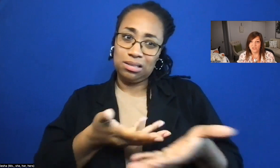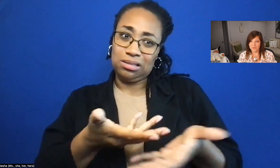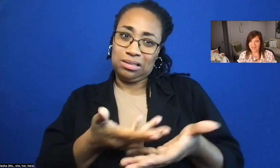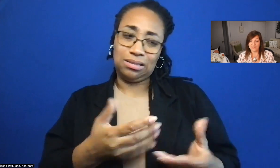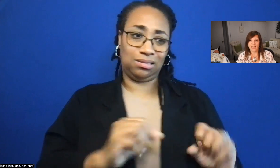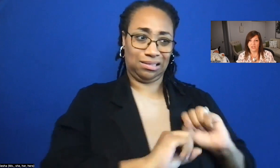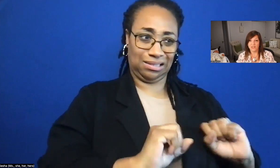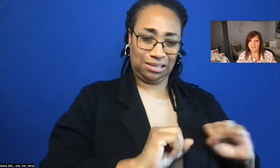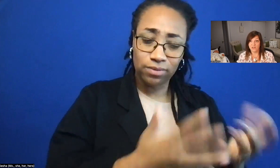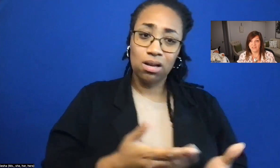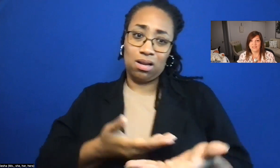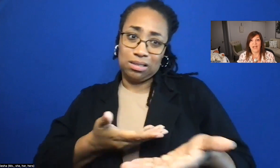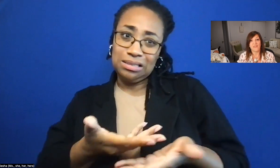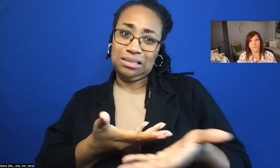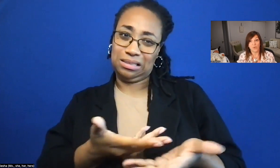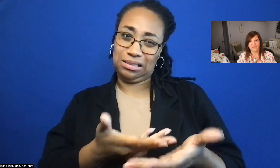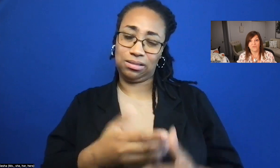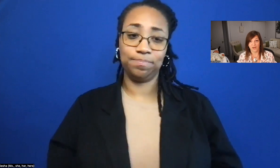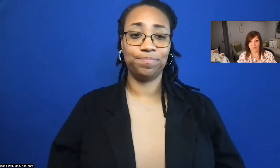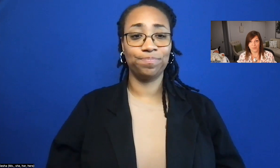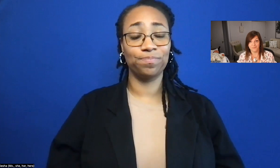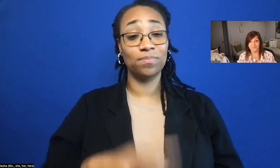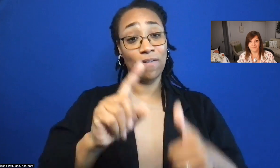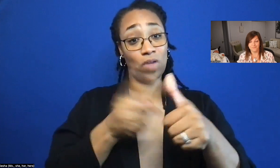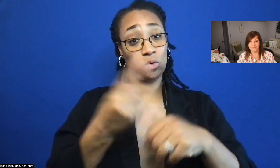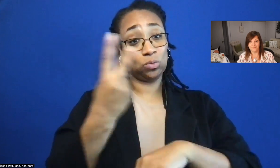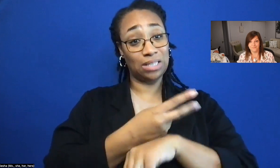out to a lactation consultant at that point for help.